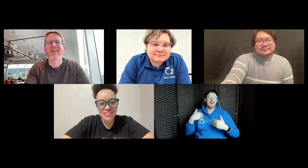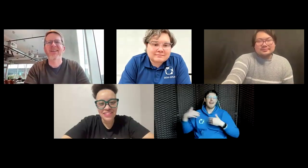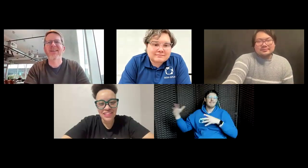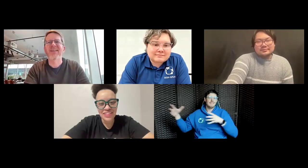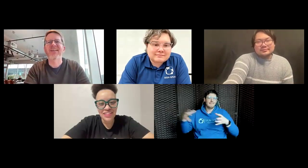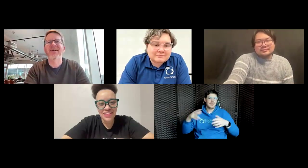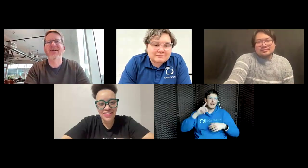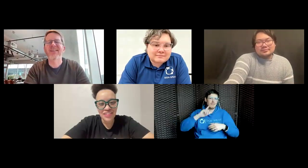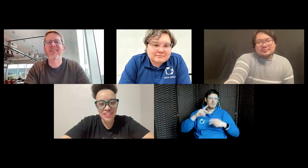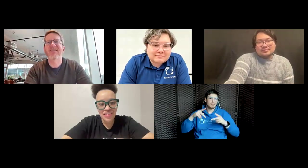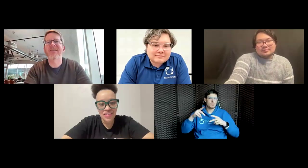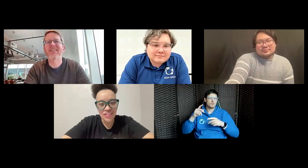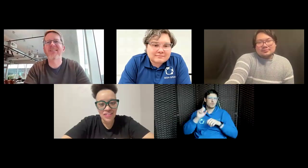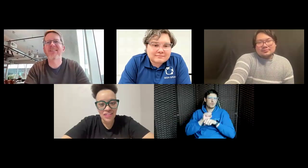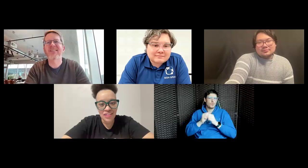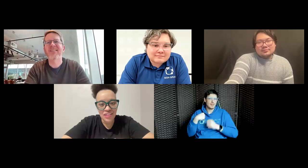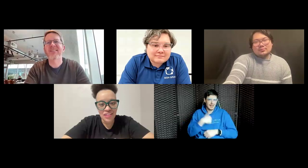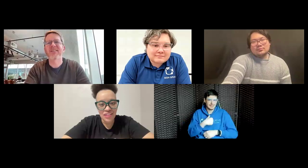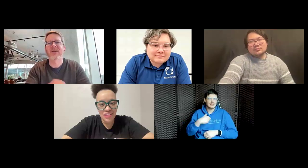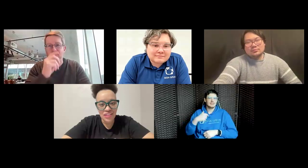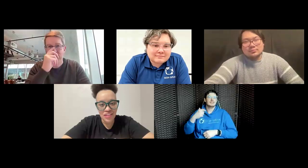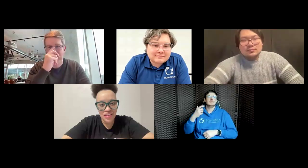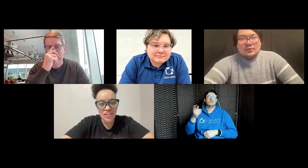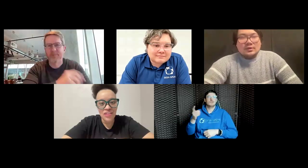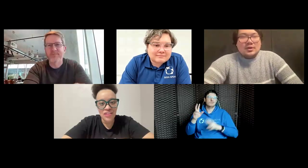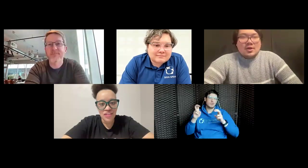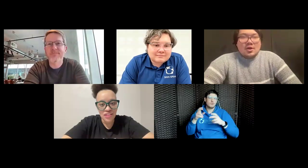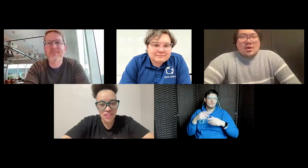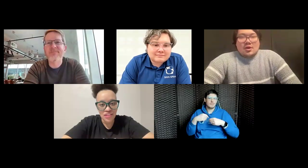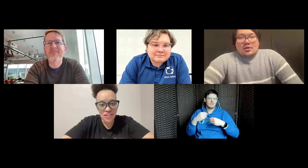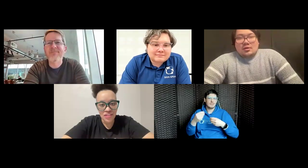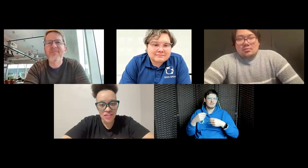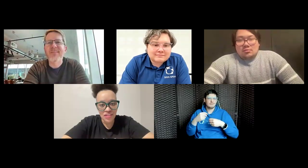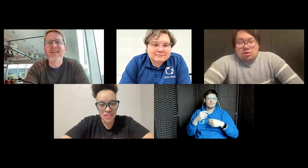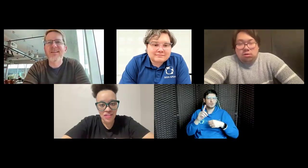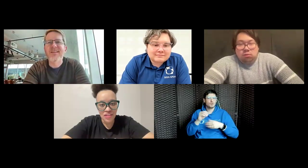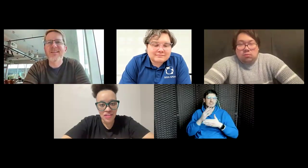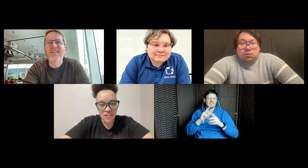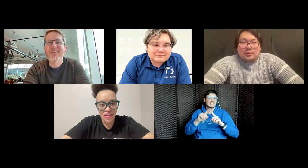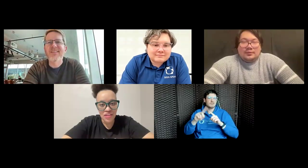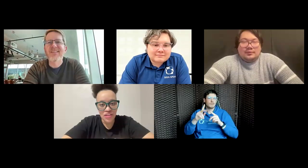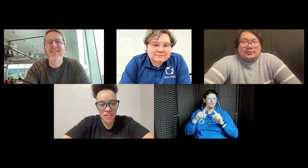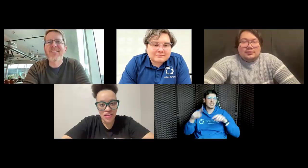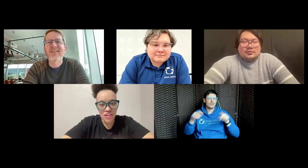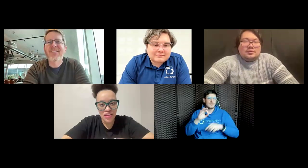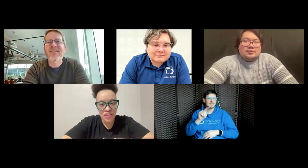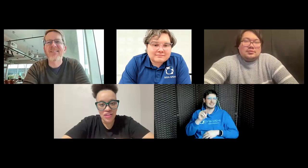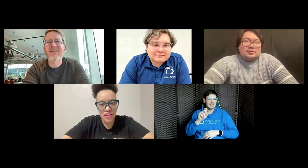This is Brian. Yeah, so we have a lot of deaf individuals who are working with us and to do